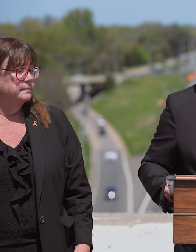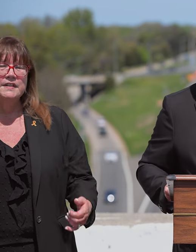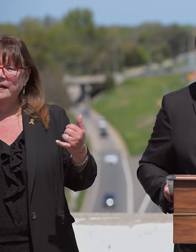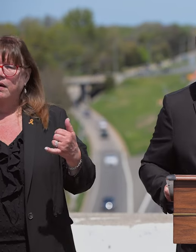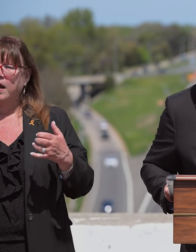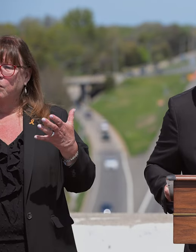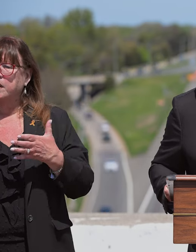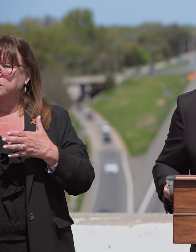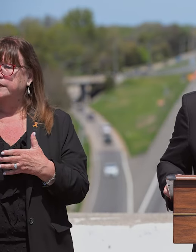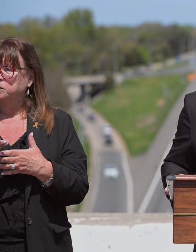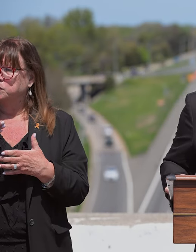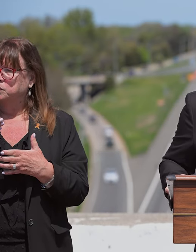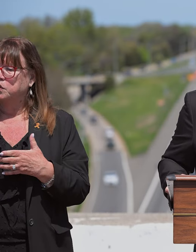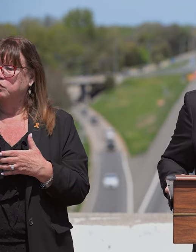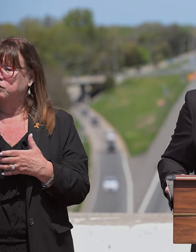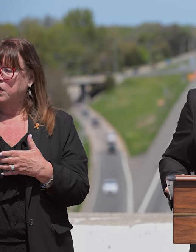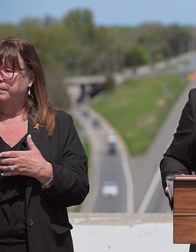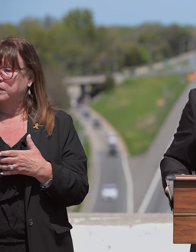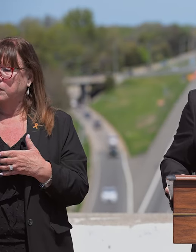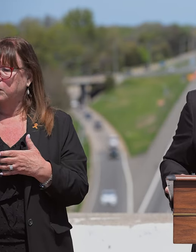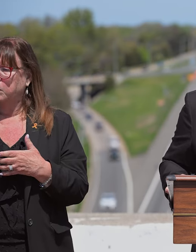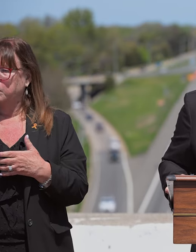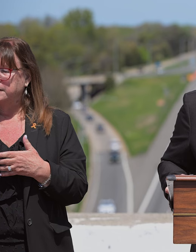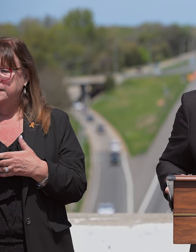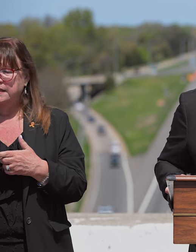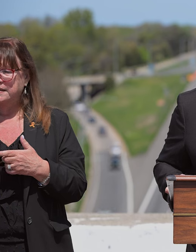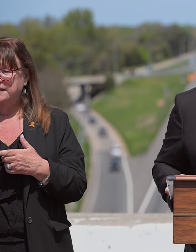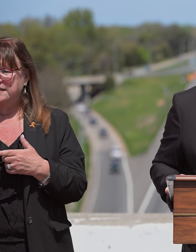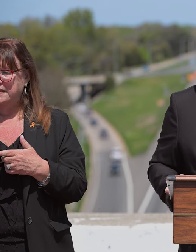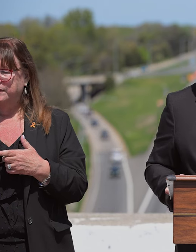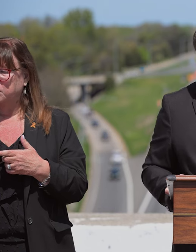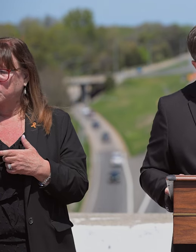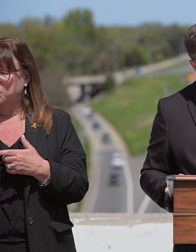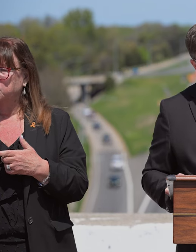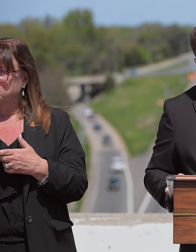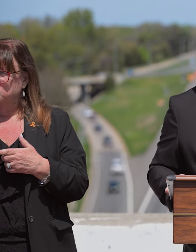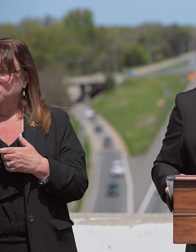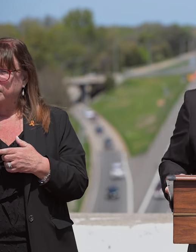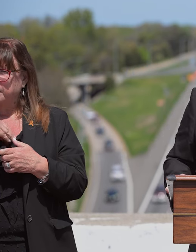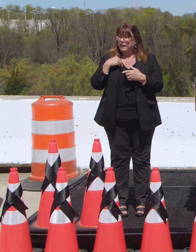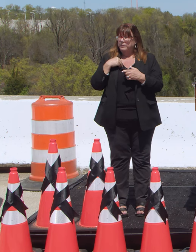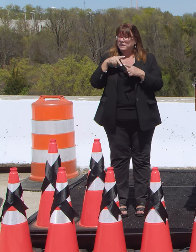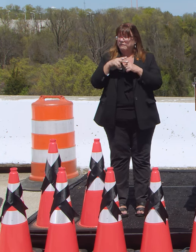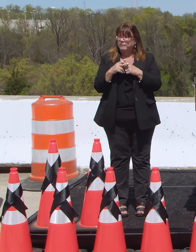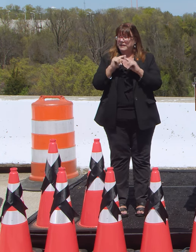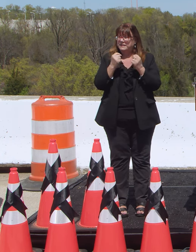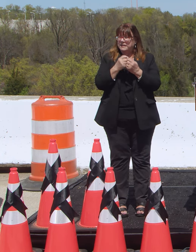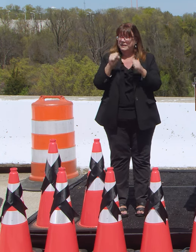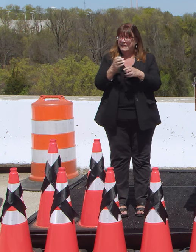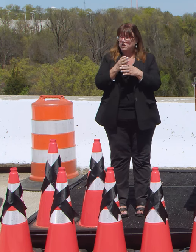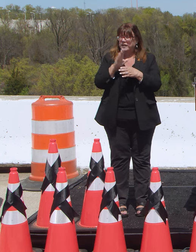Now I'd like to introduce Robert Lewis and Stephen Cook, two members of our maintenance team who can share their